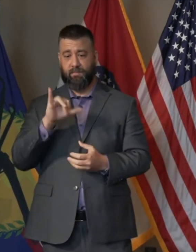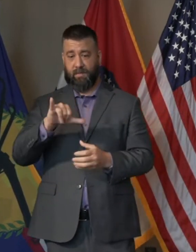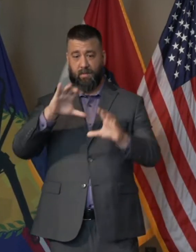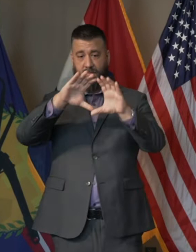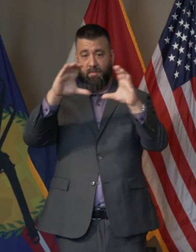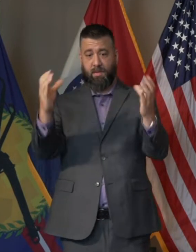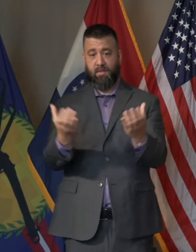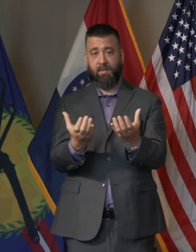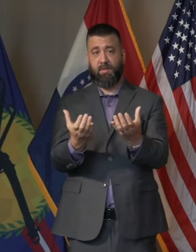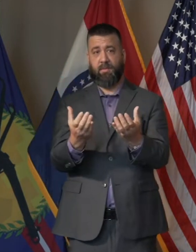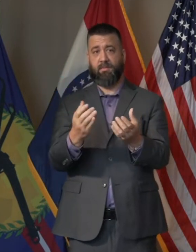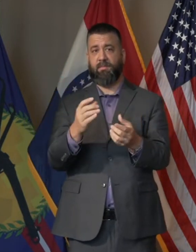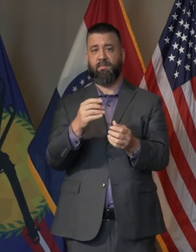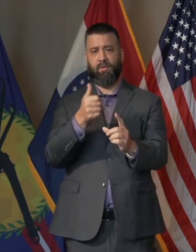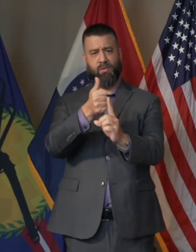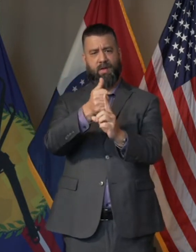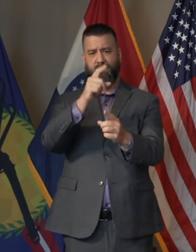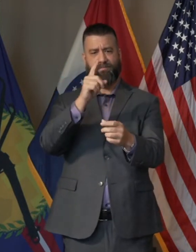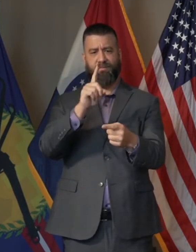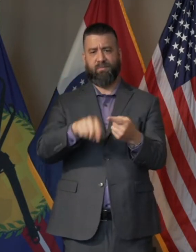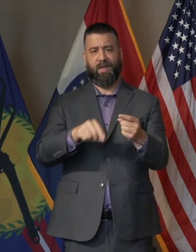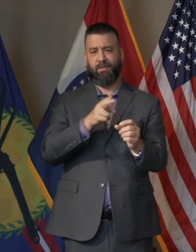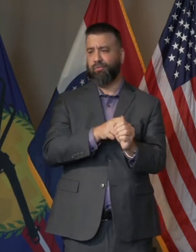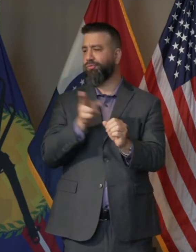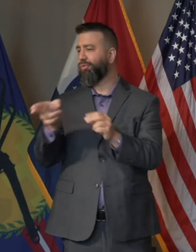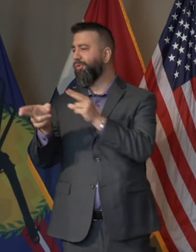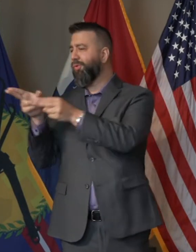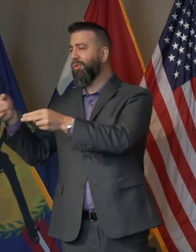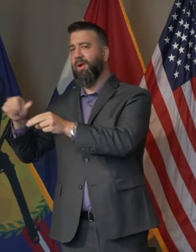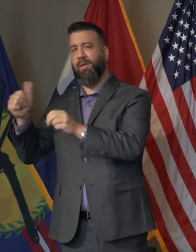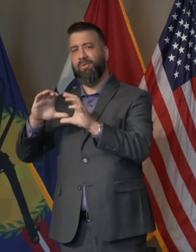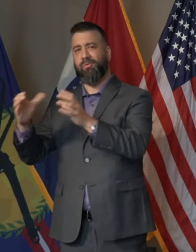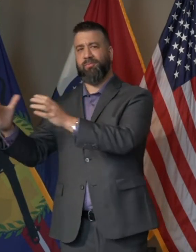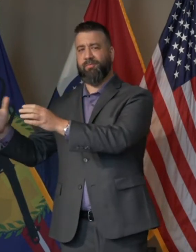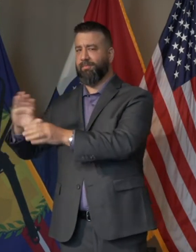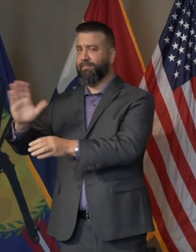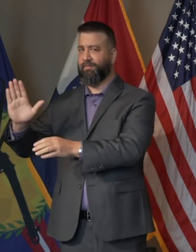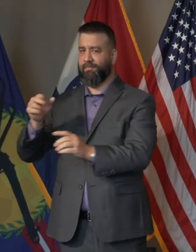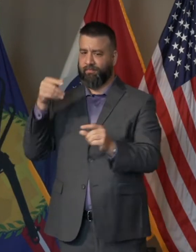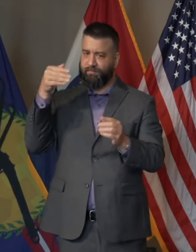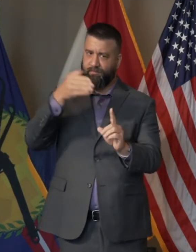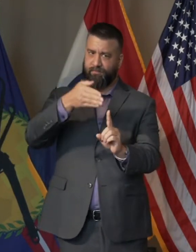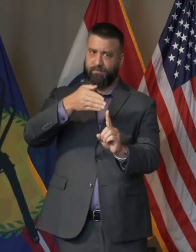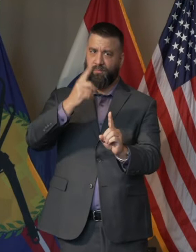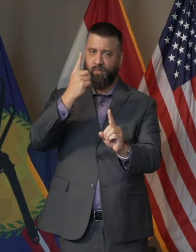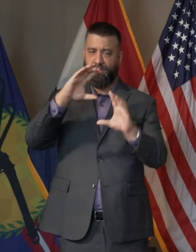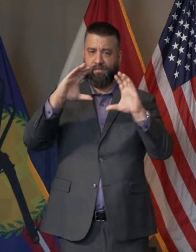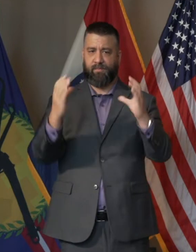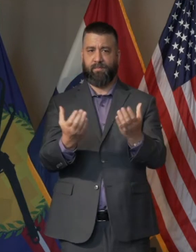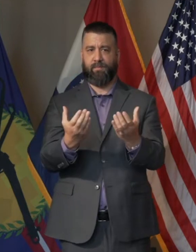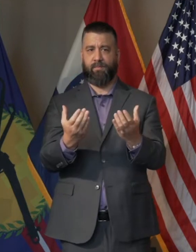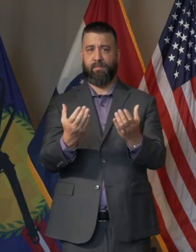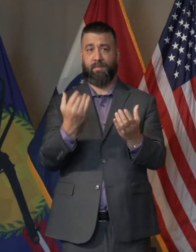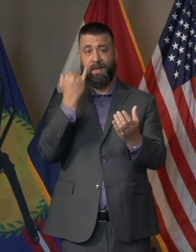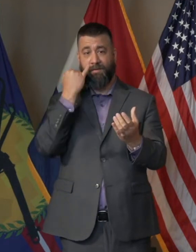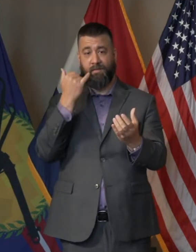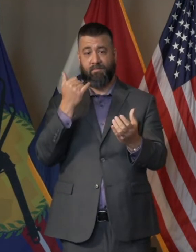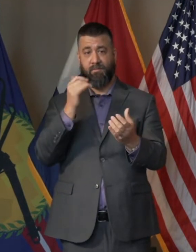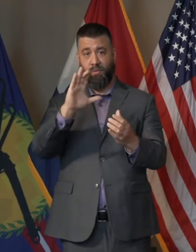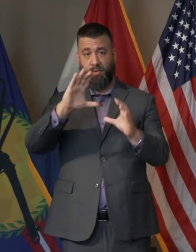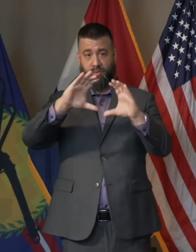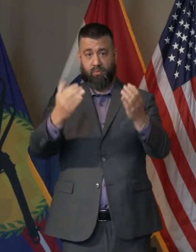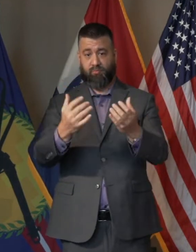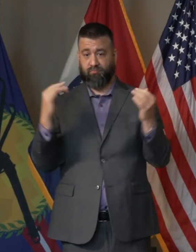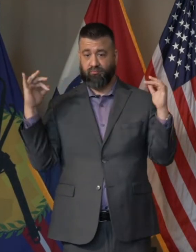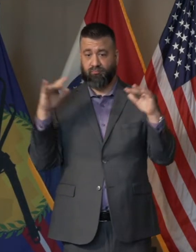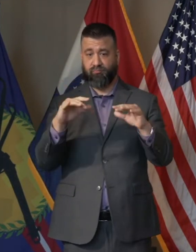a person cannot belong to more than one group. And when this group gathers, everyone should continue to practice social distancing, wearing a mask,